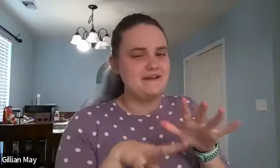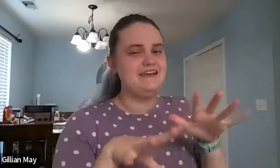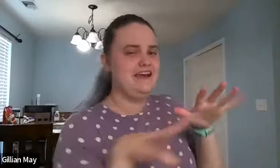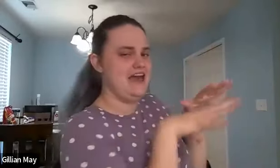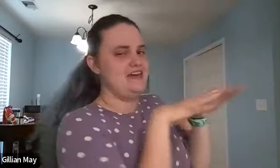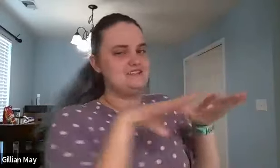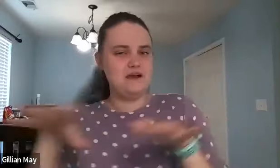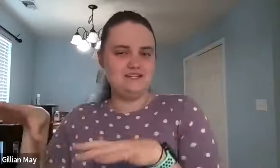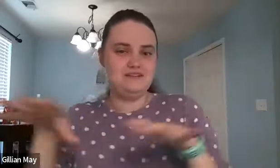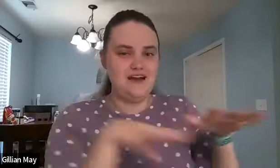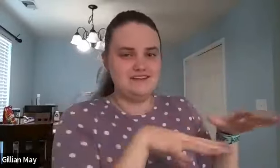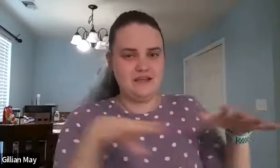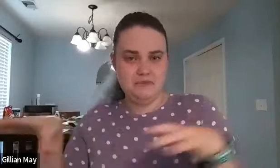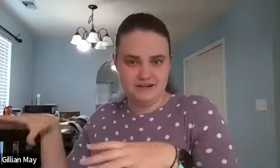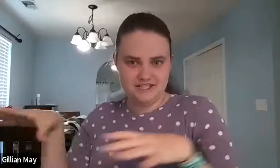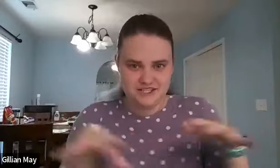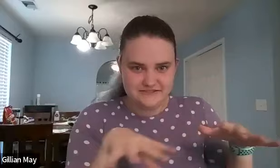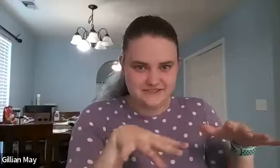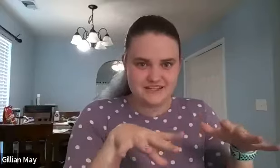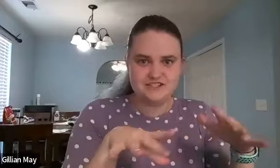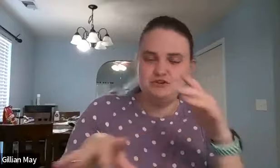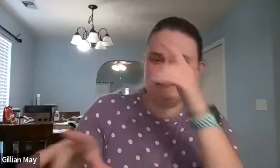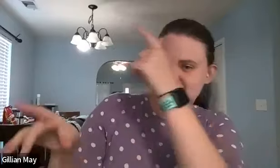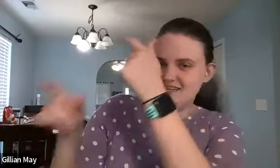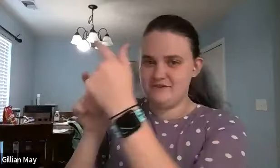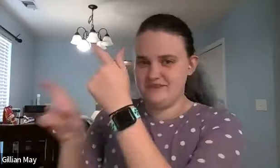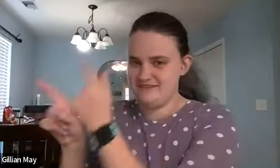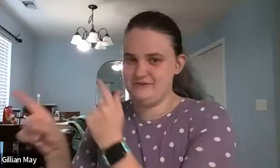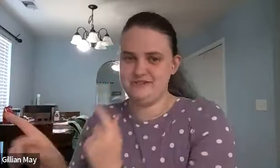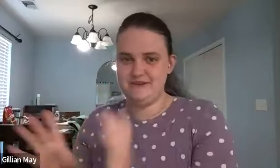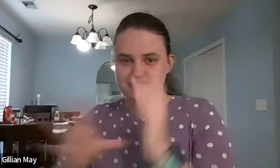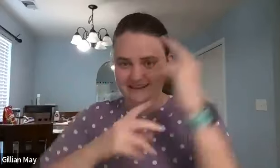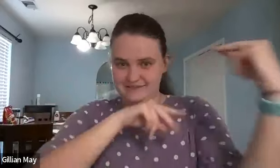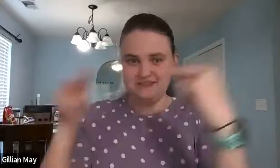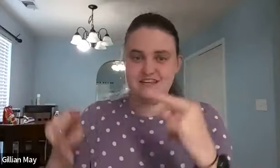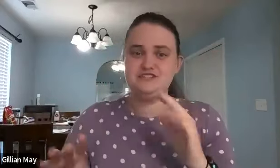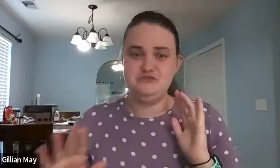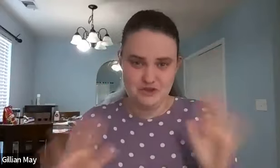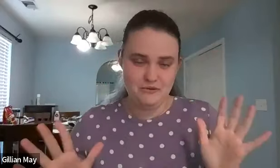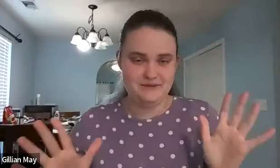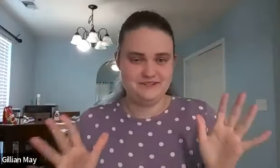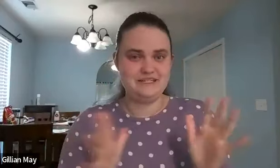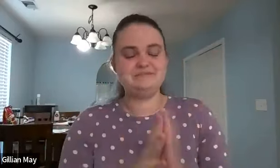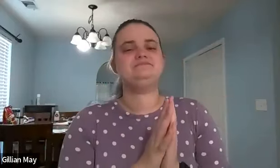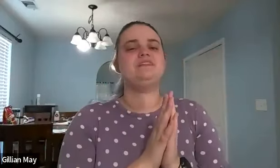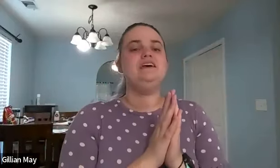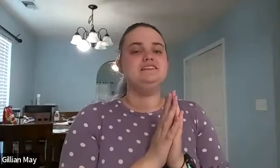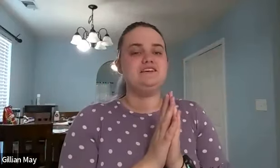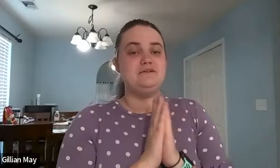very, and that's why I do a lot of like body shifts, is so you can see it from the different perspective, like different sides, so you know what I'm doing. So